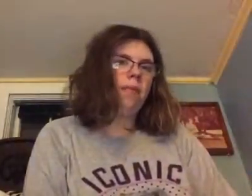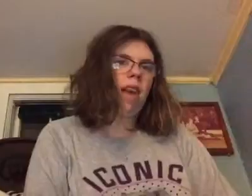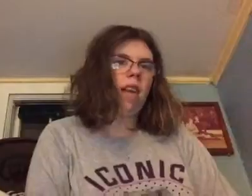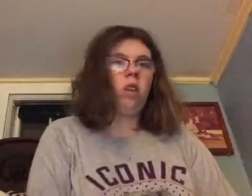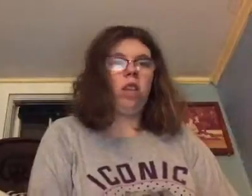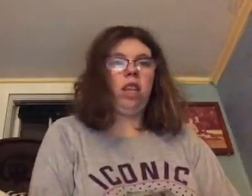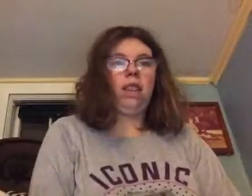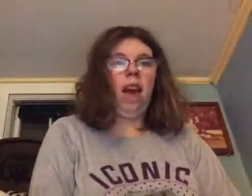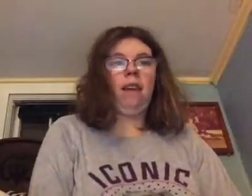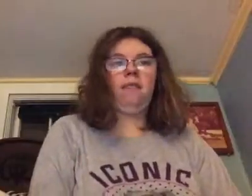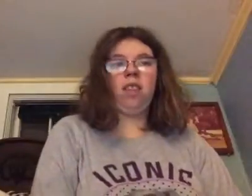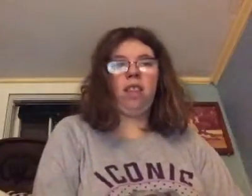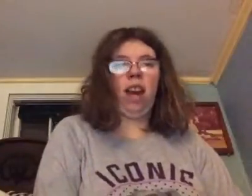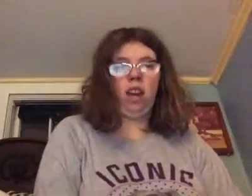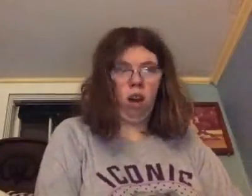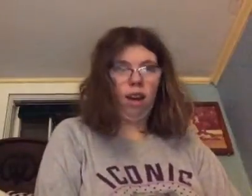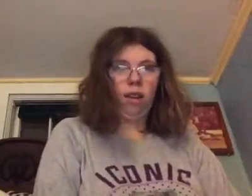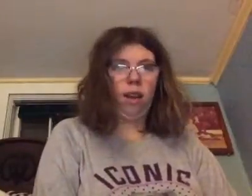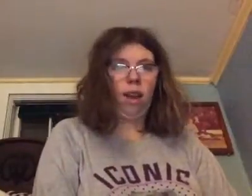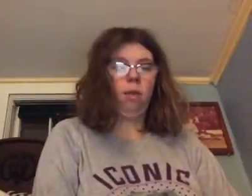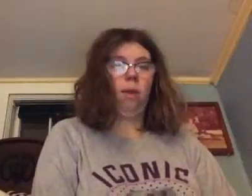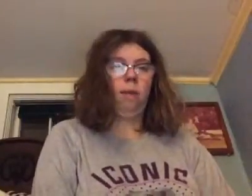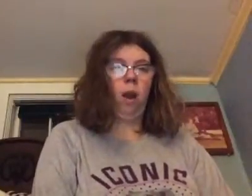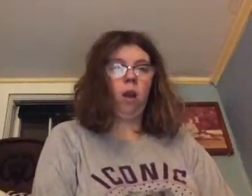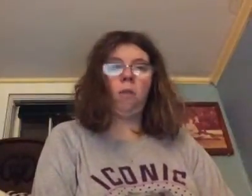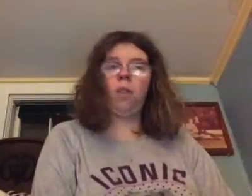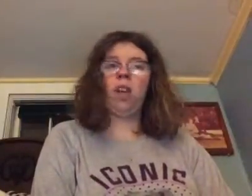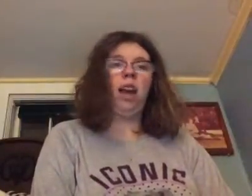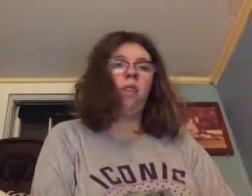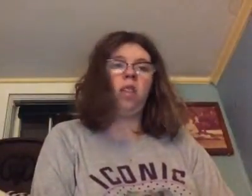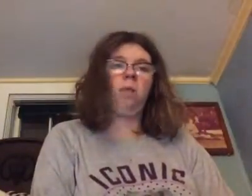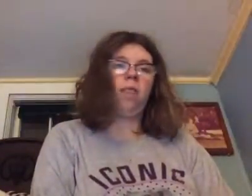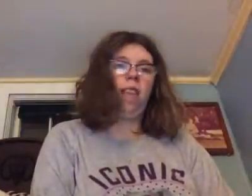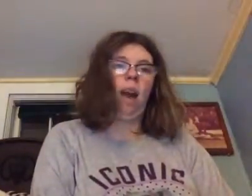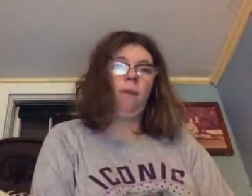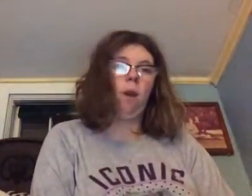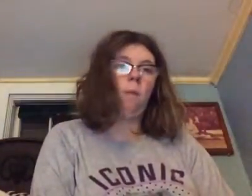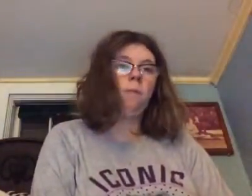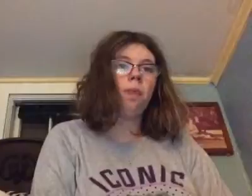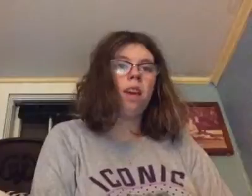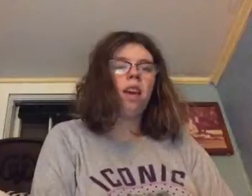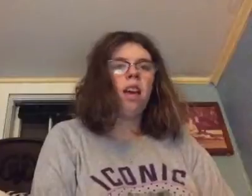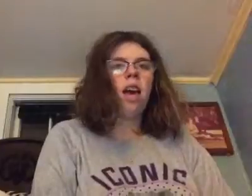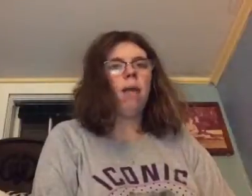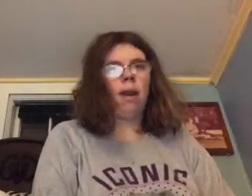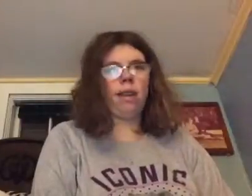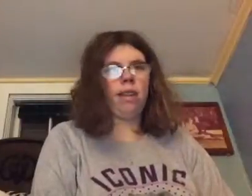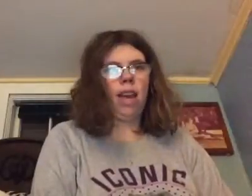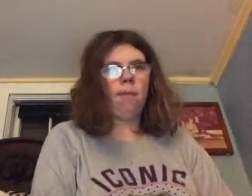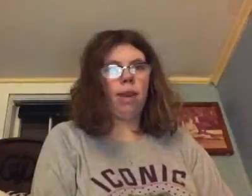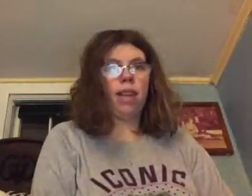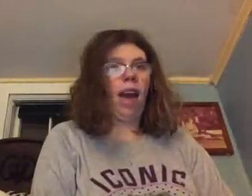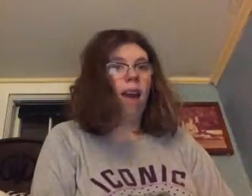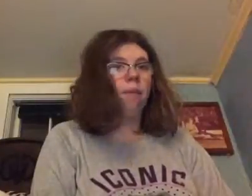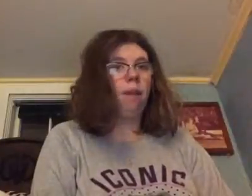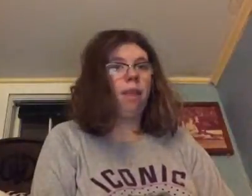that usually that fits into that category of the remark, which I don't think she would say that word. And I'm not going to say it because I have a brother like